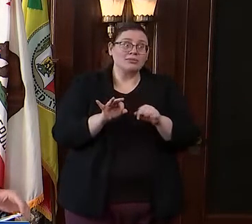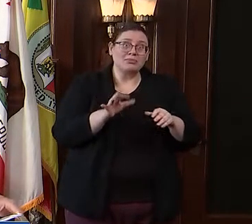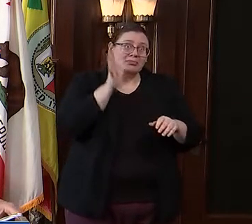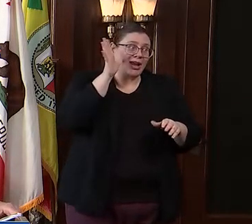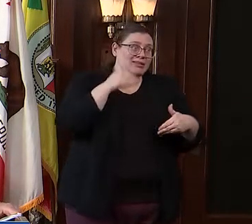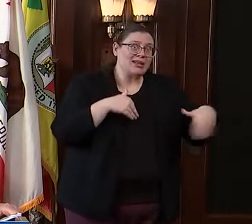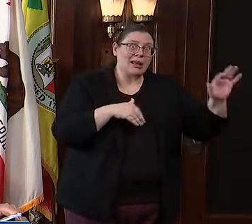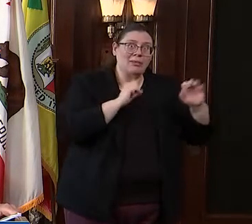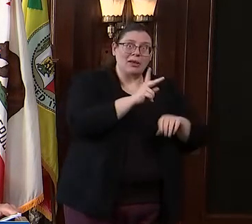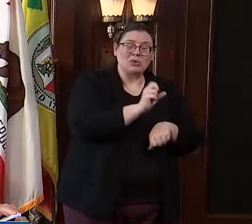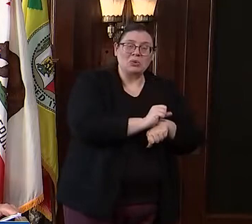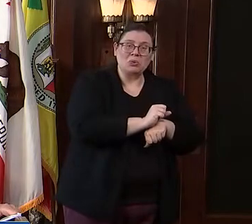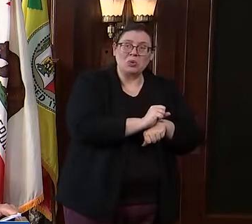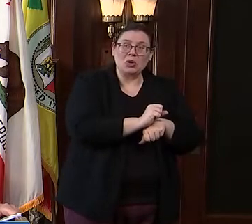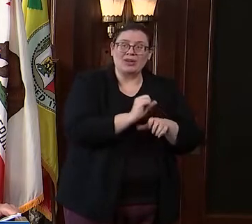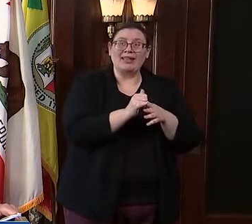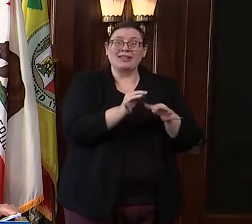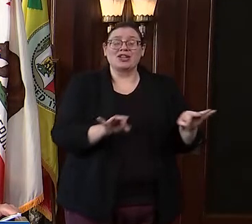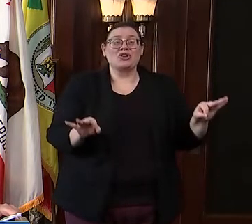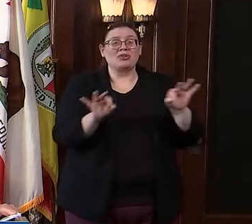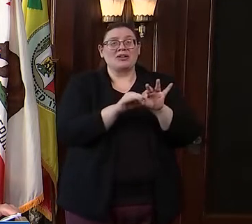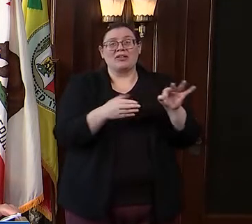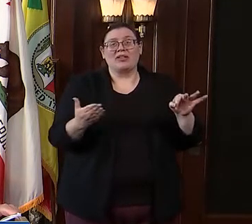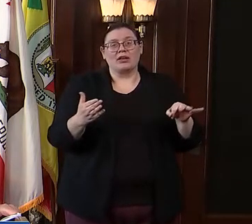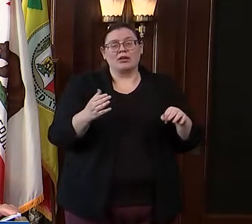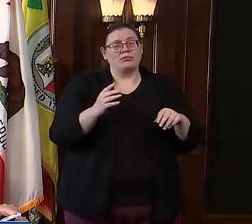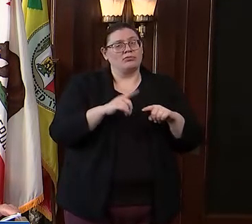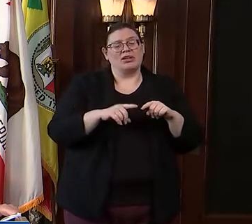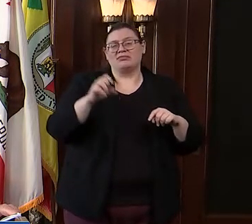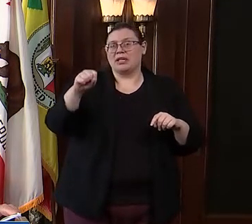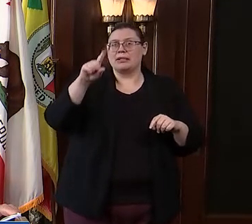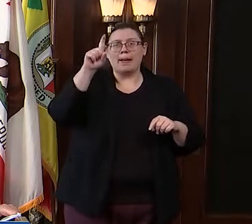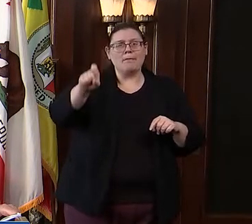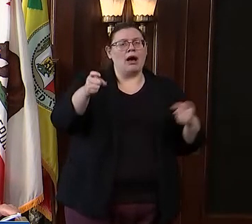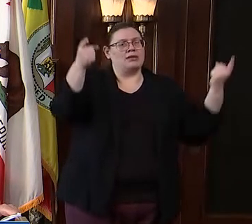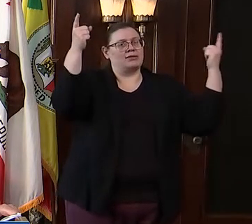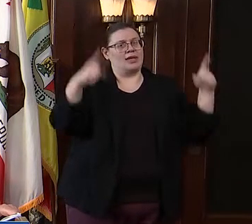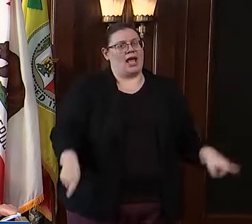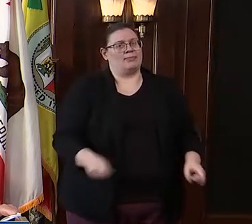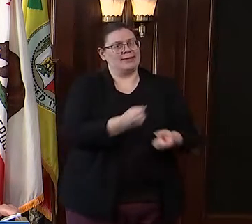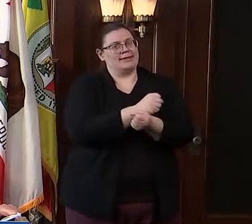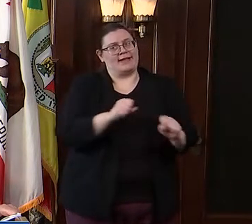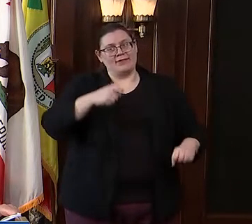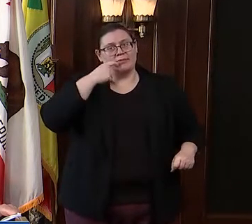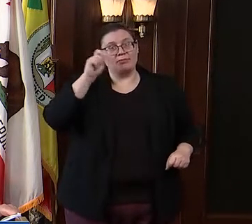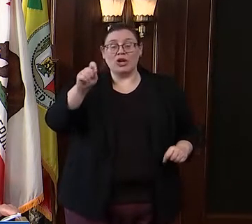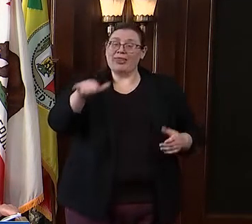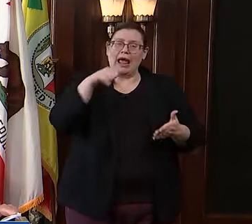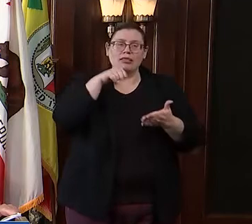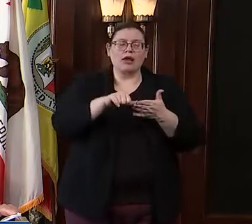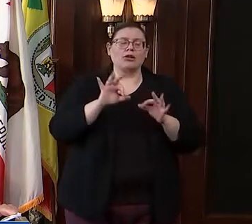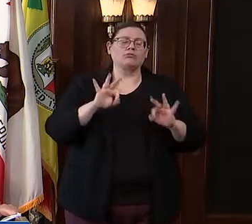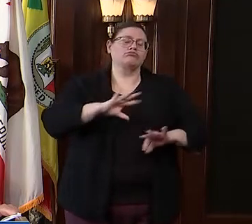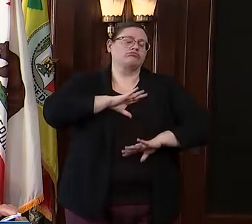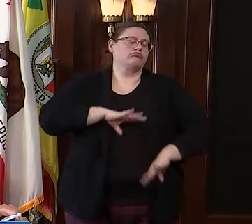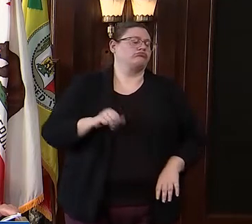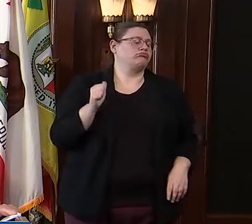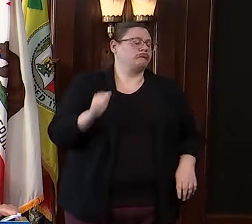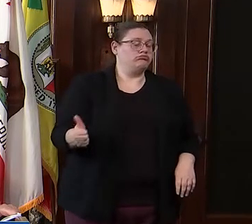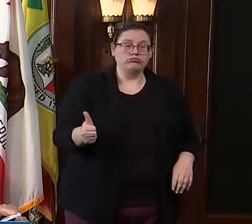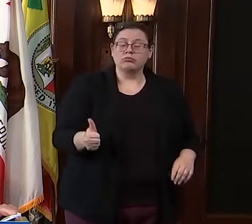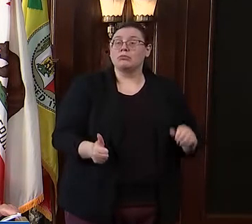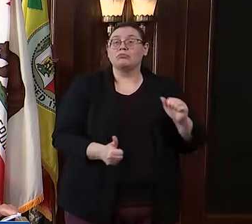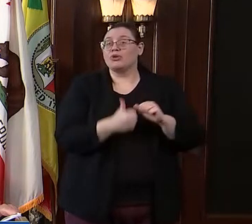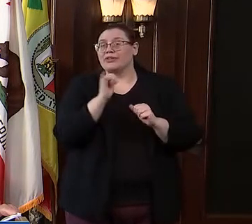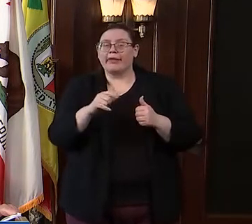work. That's going to be a critical thing, but we have to absolutely do that safely. So I appreciated that letter. I think most of those things, whether